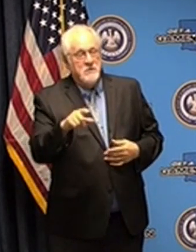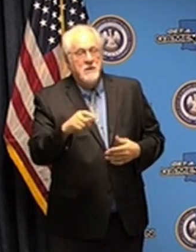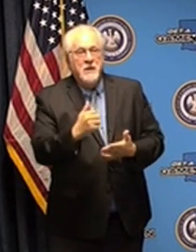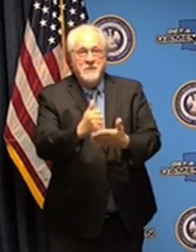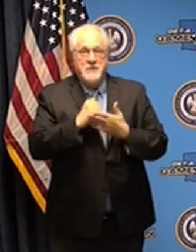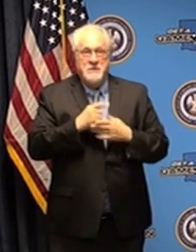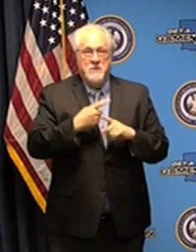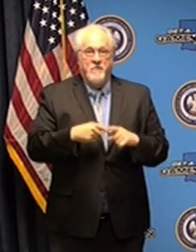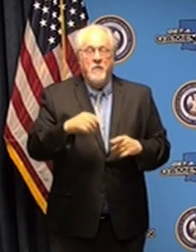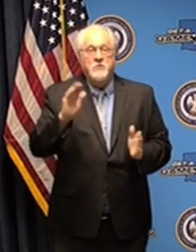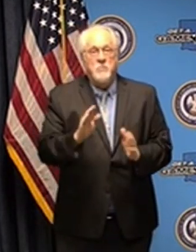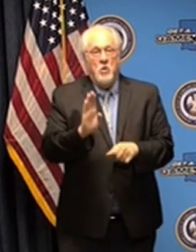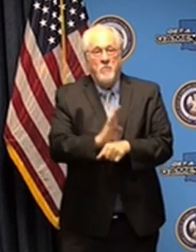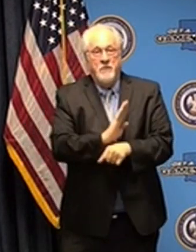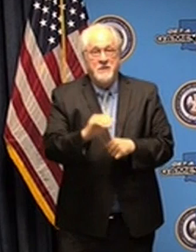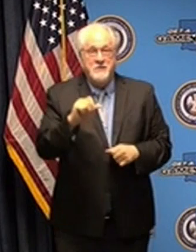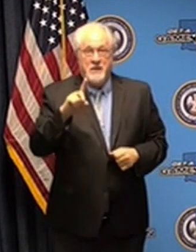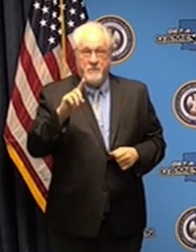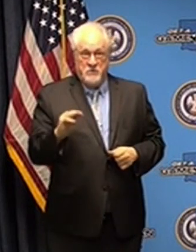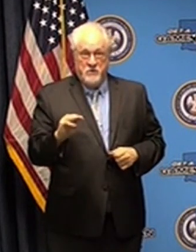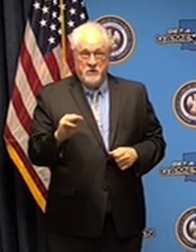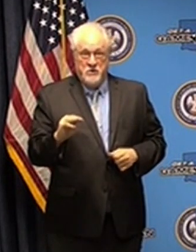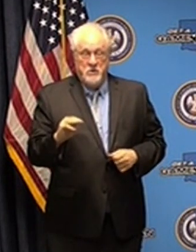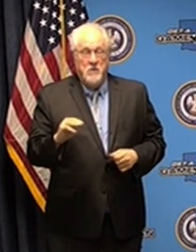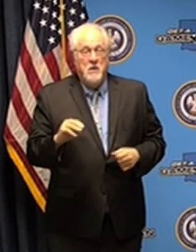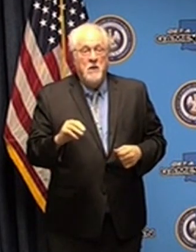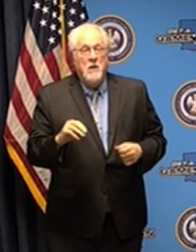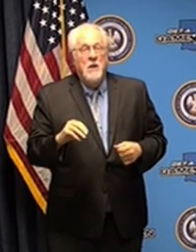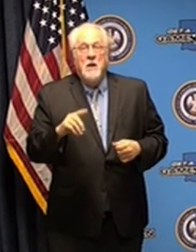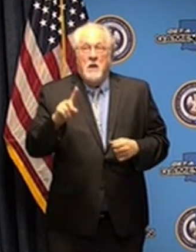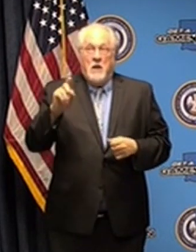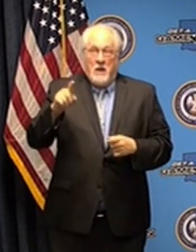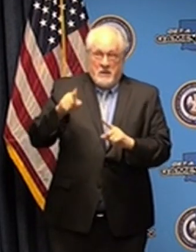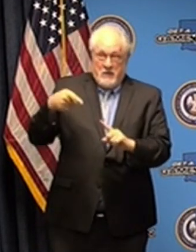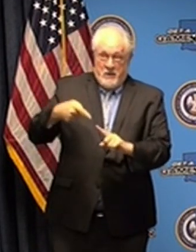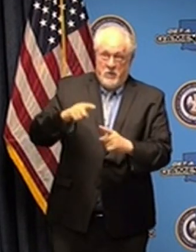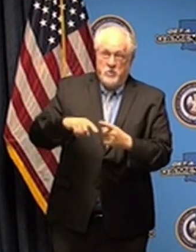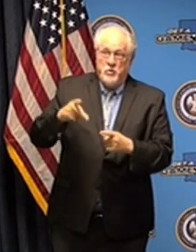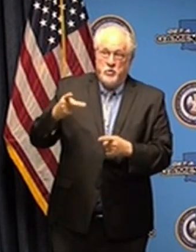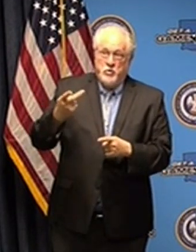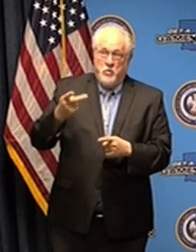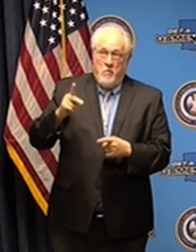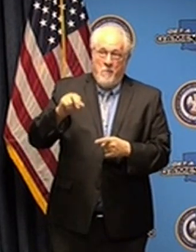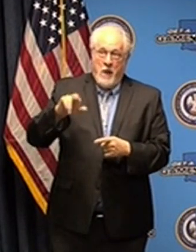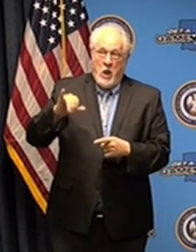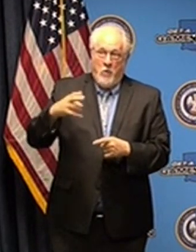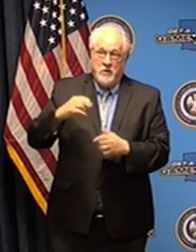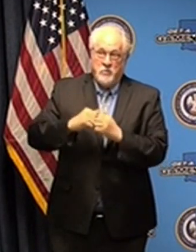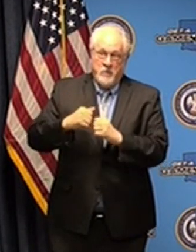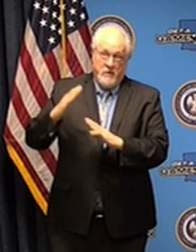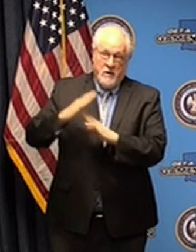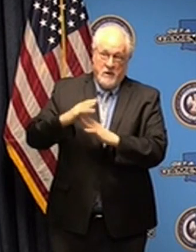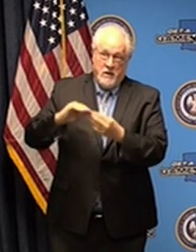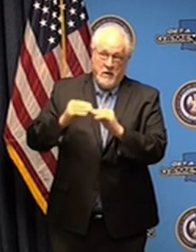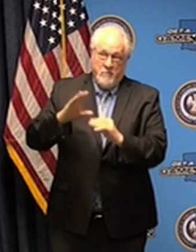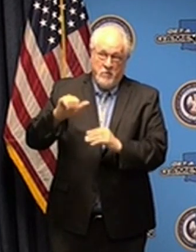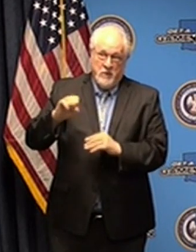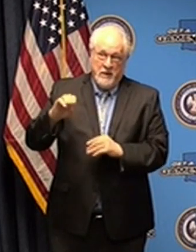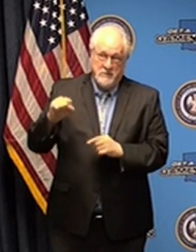I have requested assistance from the Small Business Administration. While the request was initially specific to two parishes with the highest number of